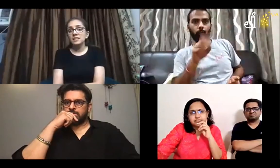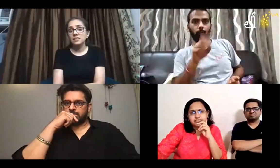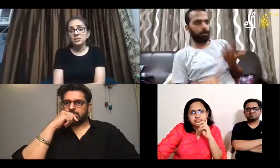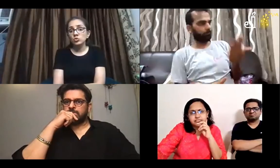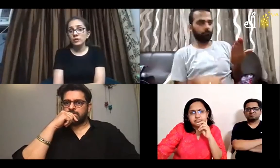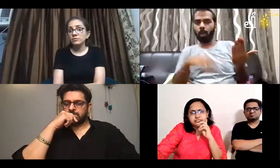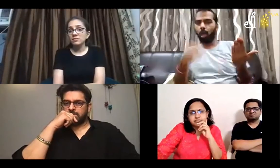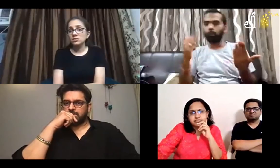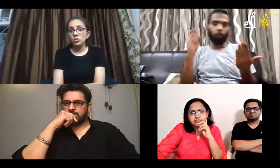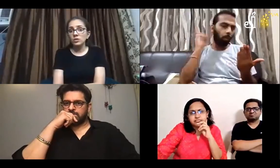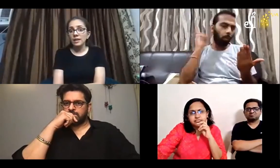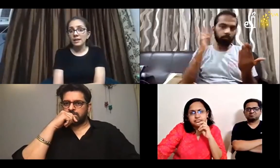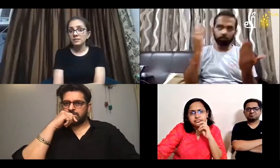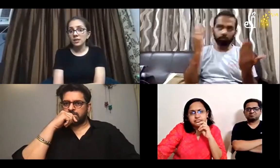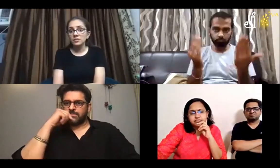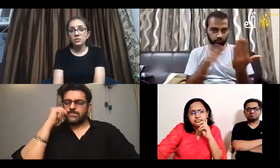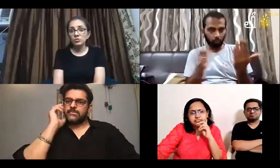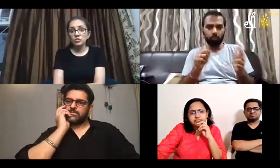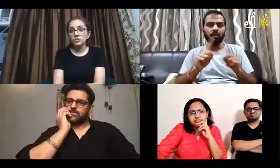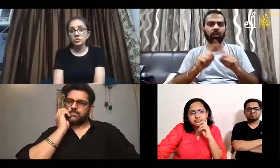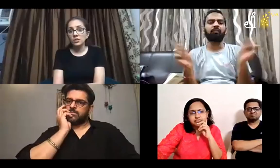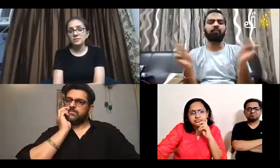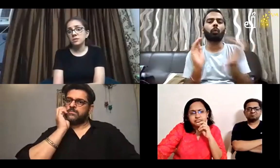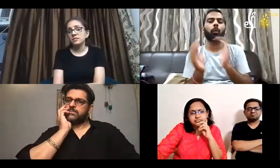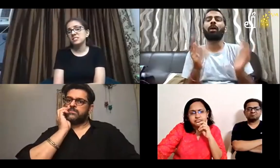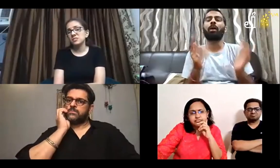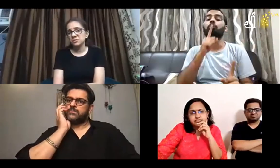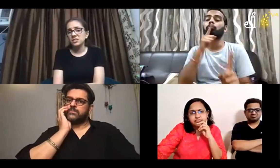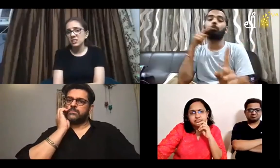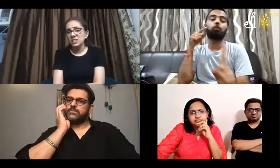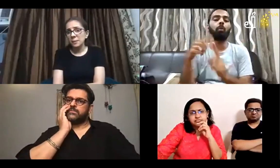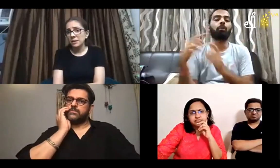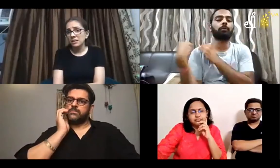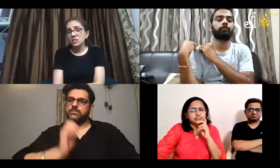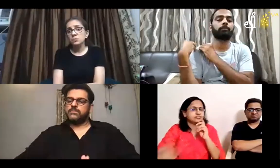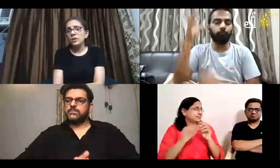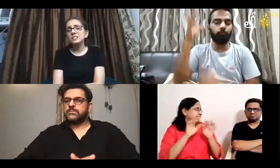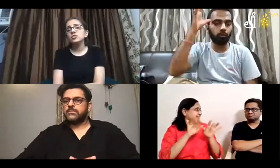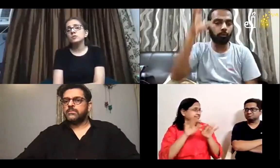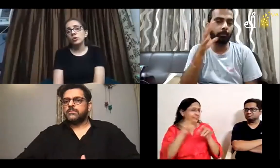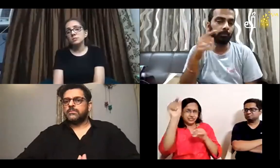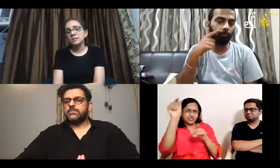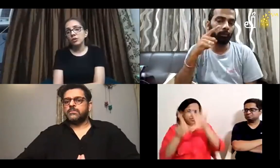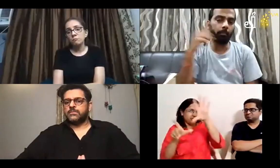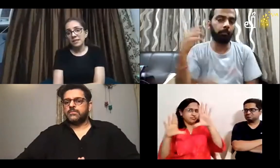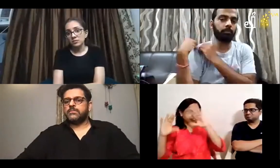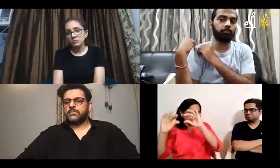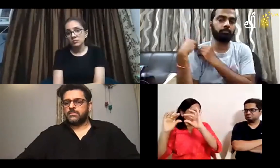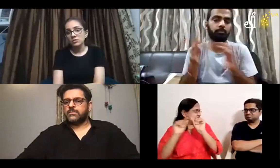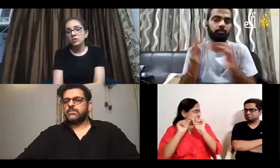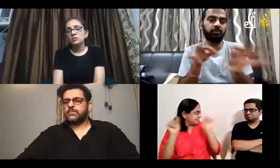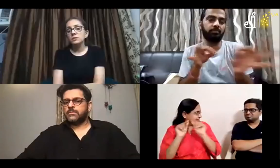see that he's 2.5 years old, and the other, children with cochlear implant, it's different compared. So the point is responsibility of